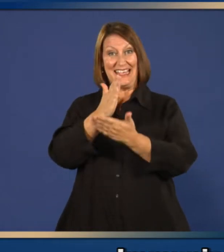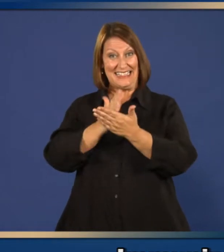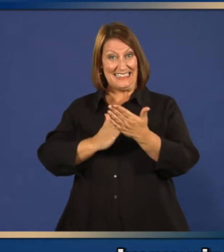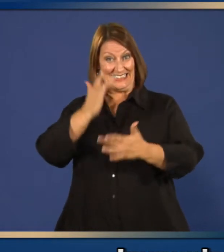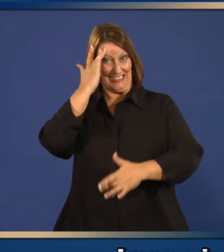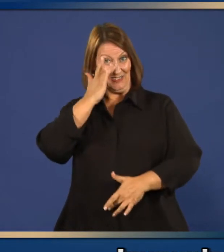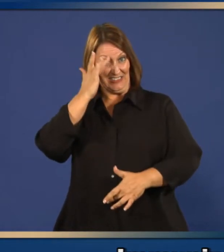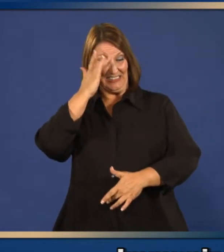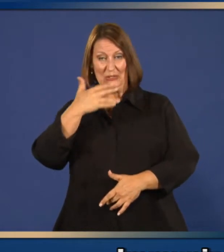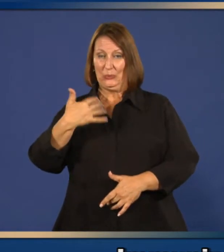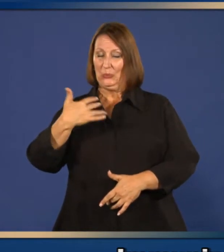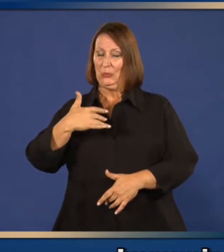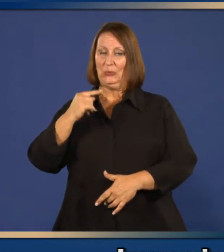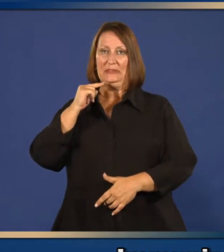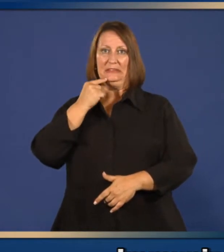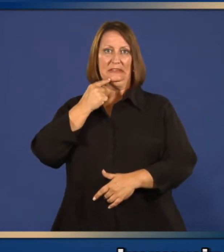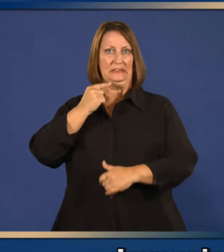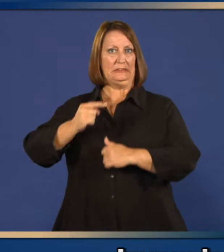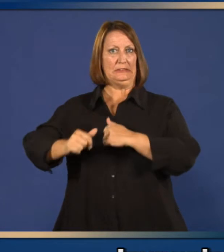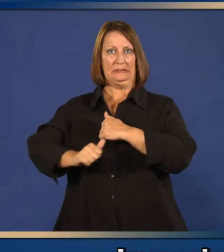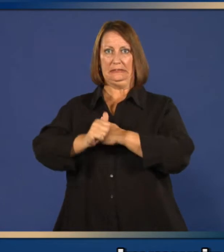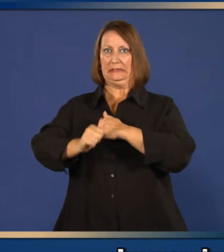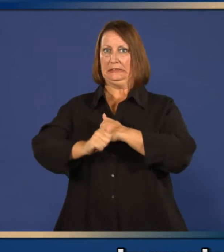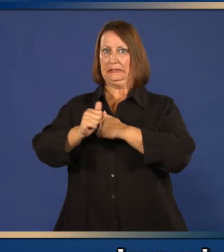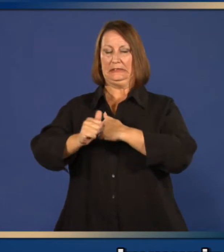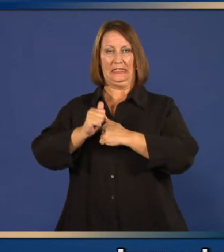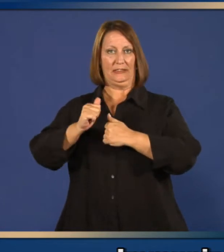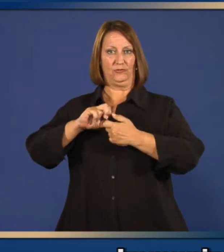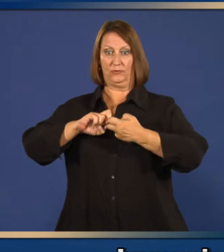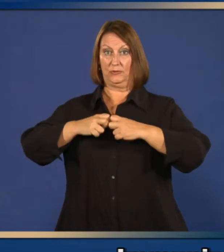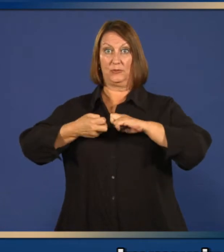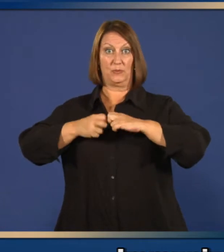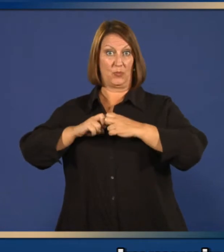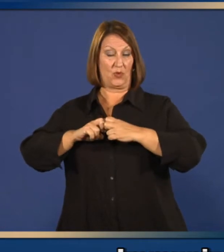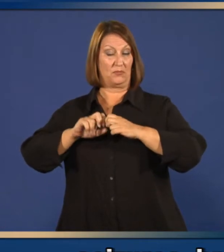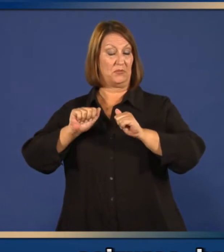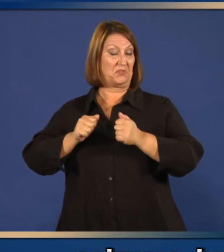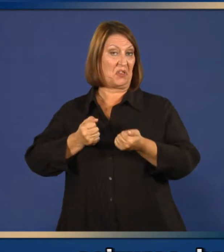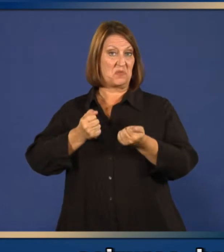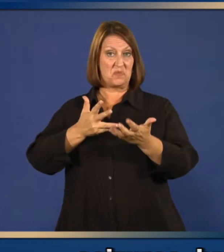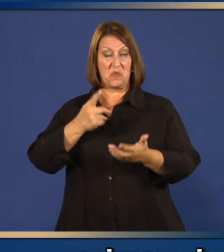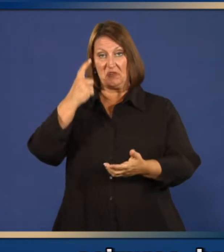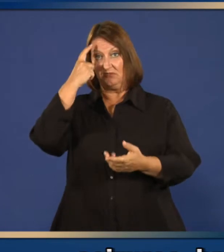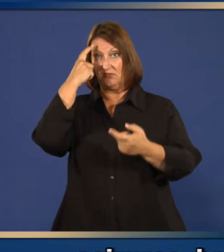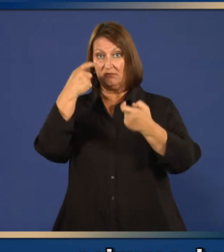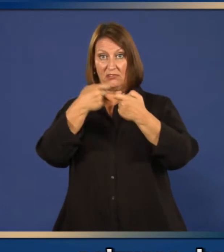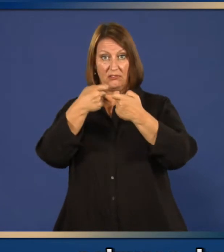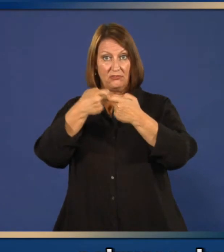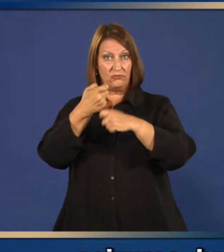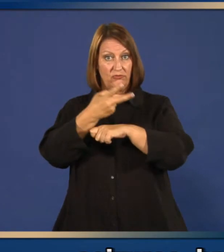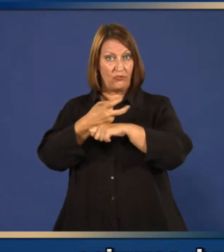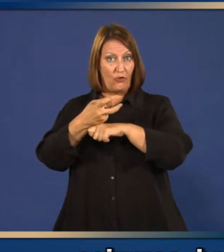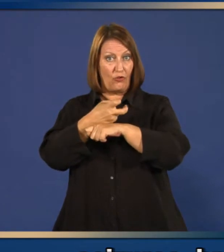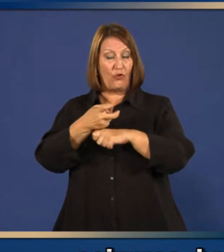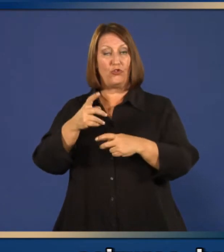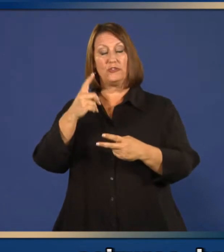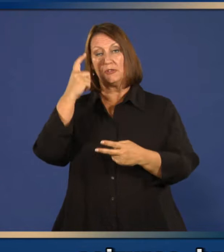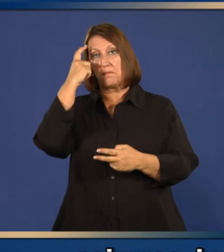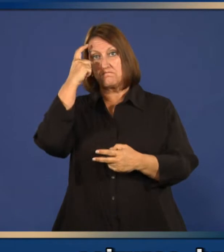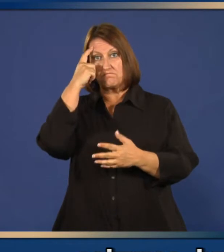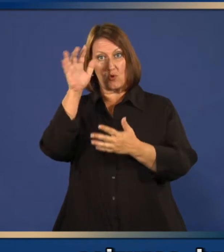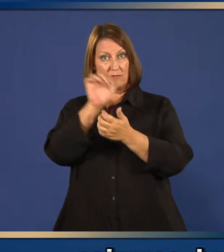Vaccine-preventable diseases can have dangerous consequences, including seizures, brain